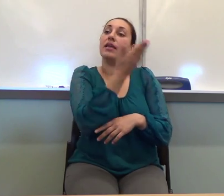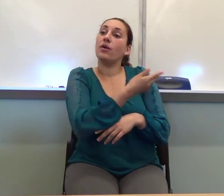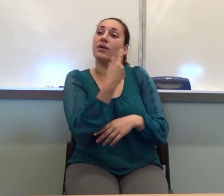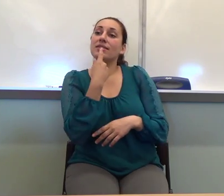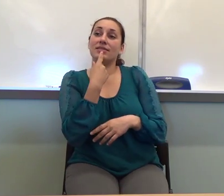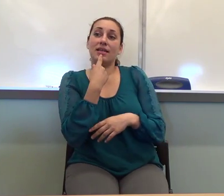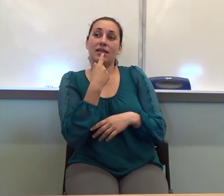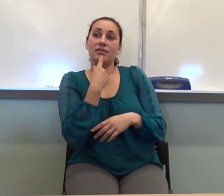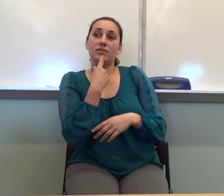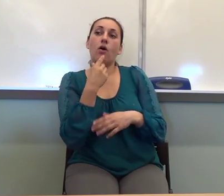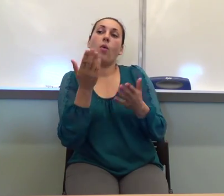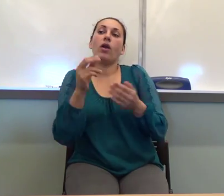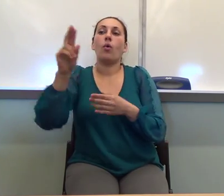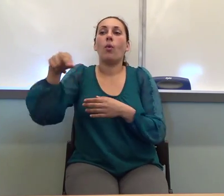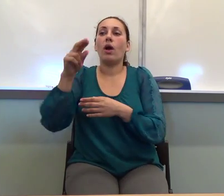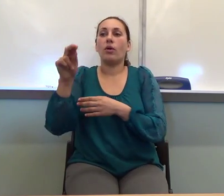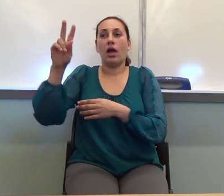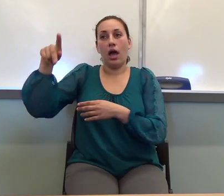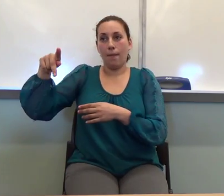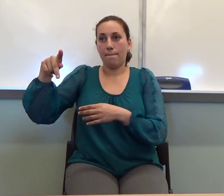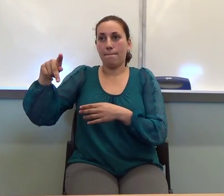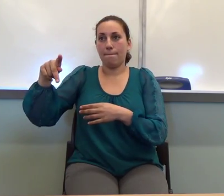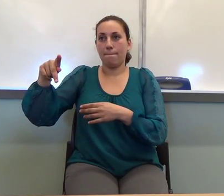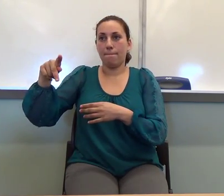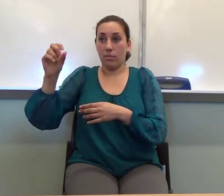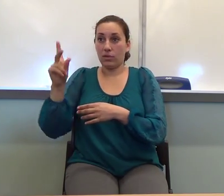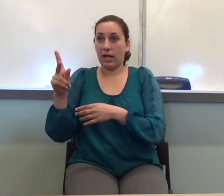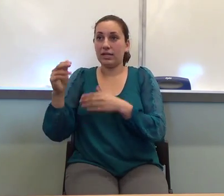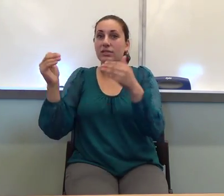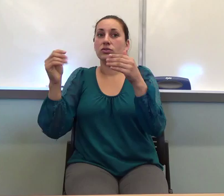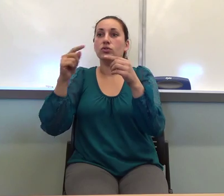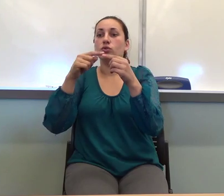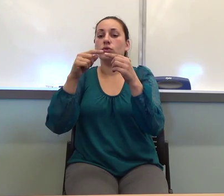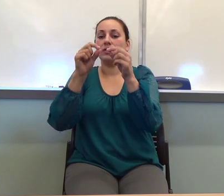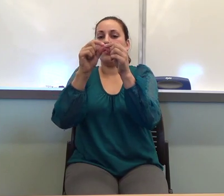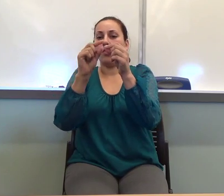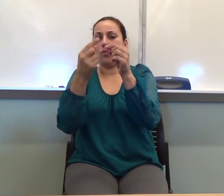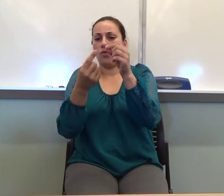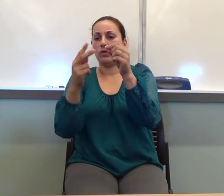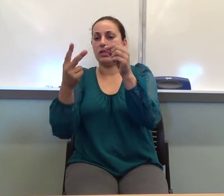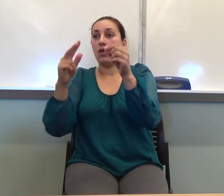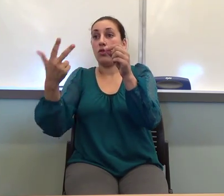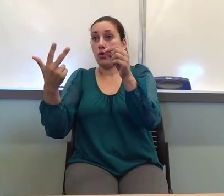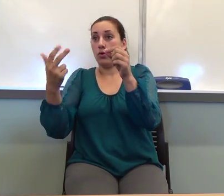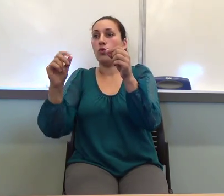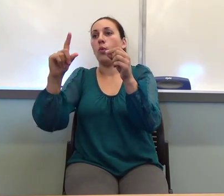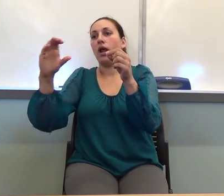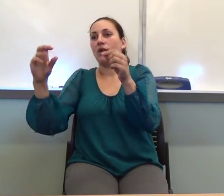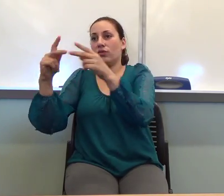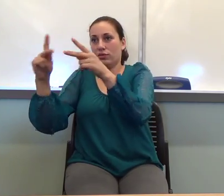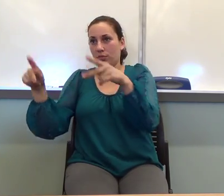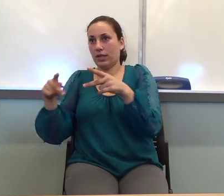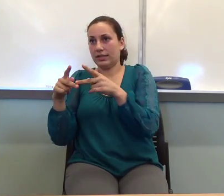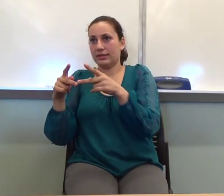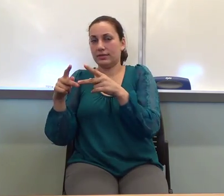they want to round it to the hundredths. Okay, to round that to the hundredths, that makes that into an 8, so it would be